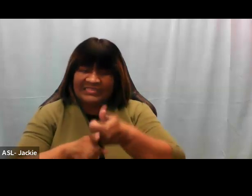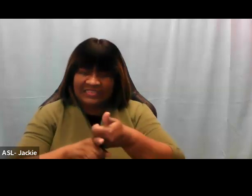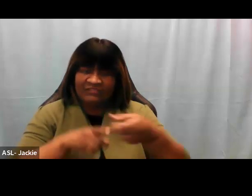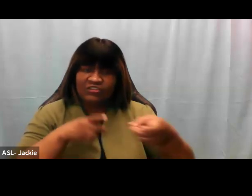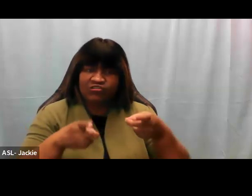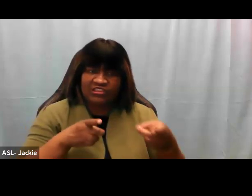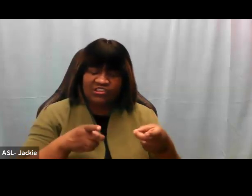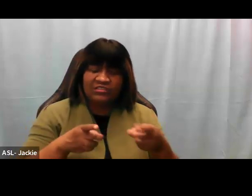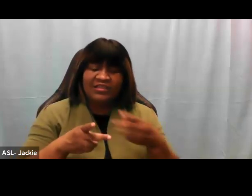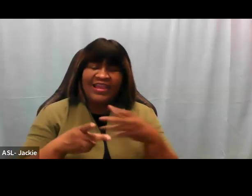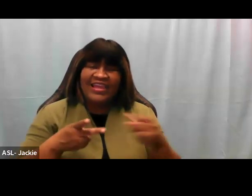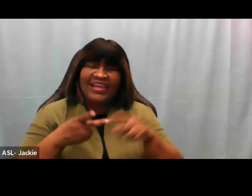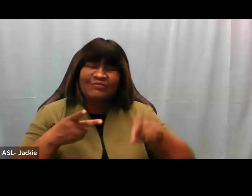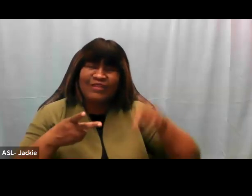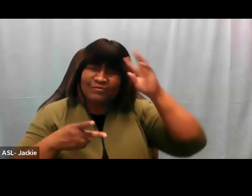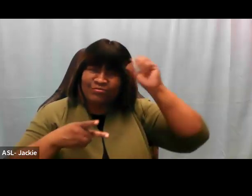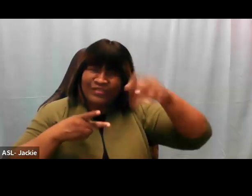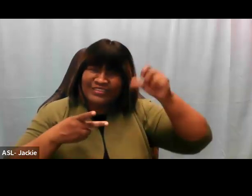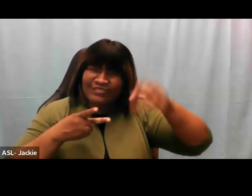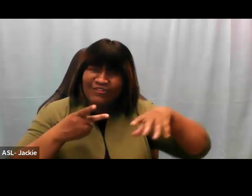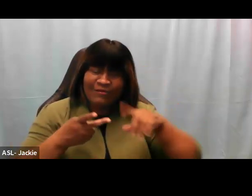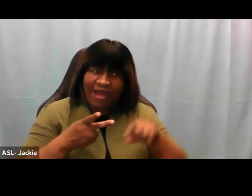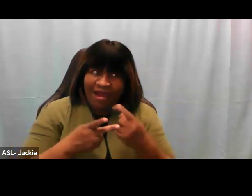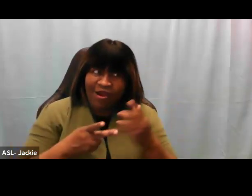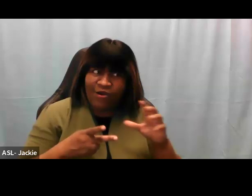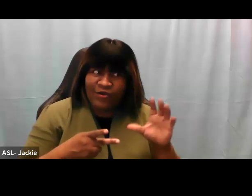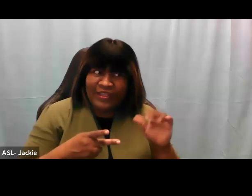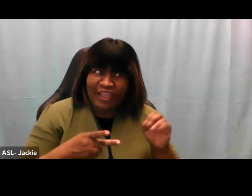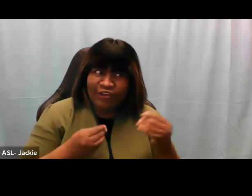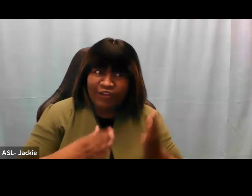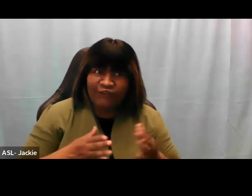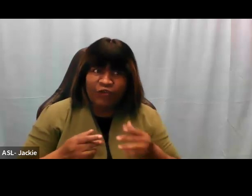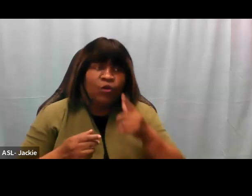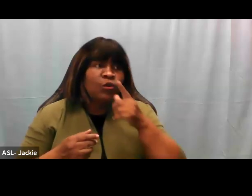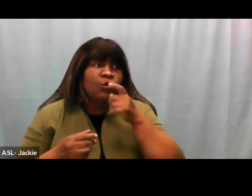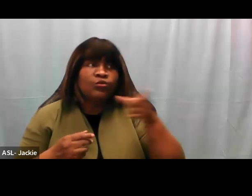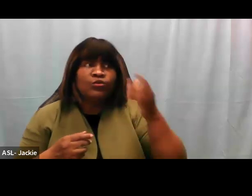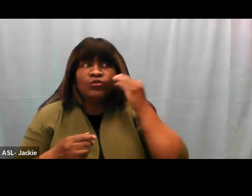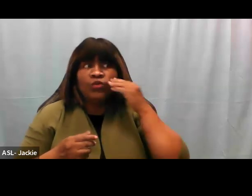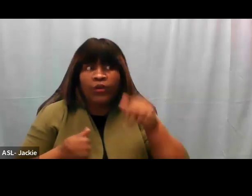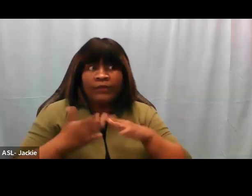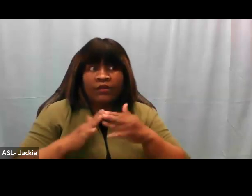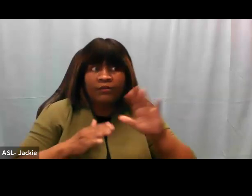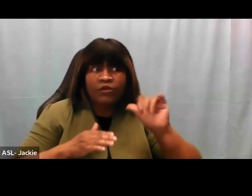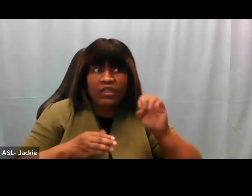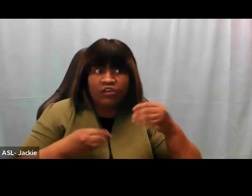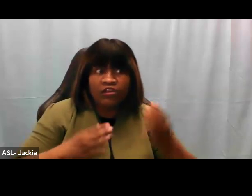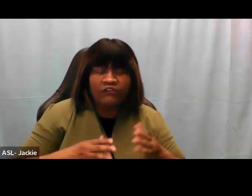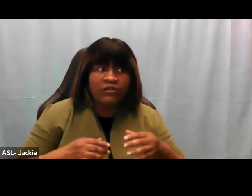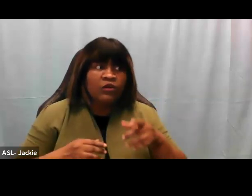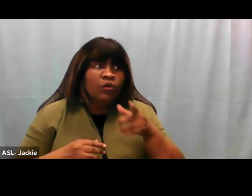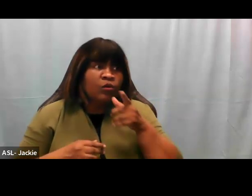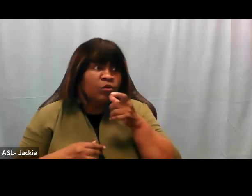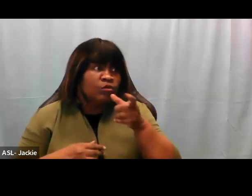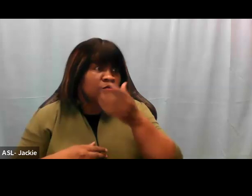self-direction and brainstorming really about their caregivers. Who do they know in their space? Who maybe do they not